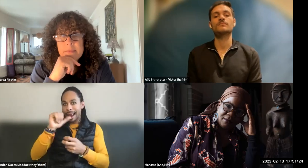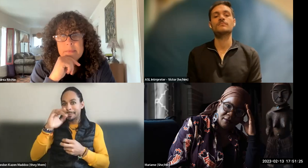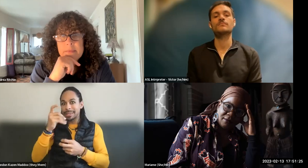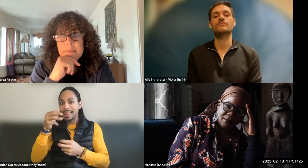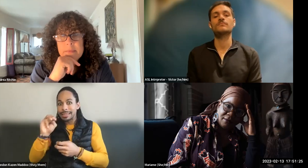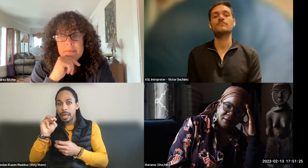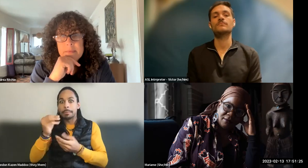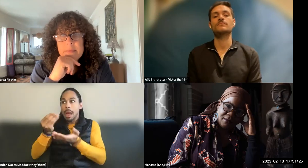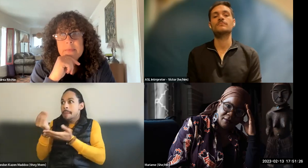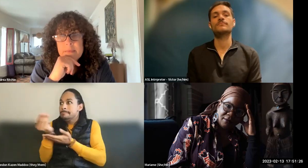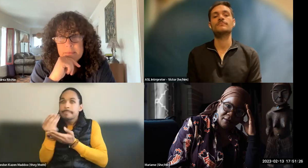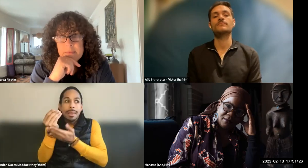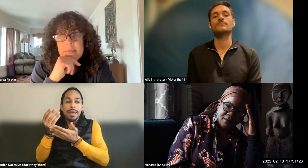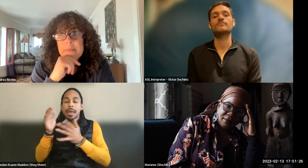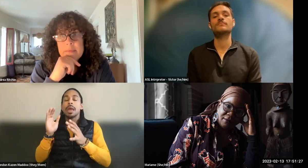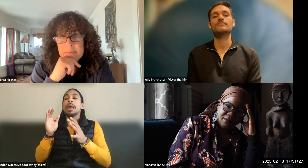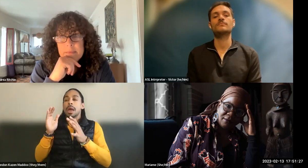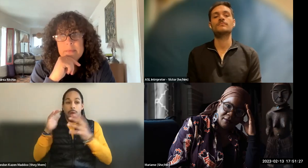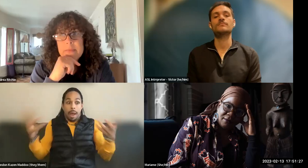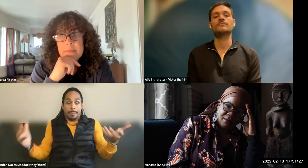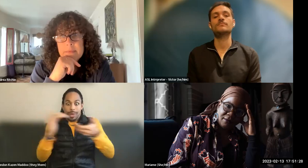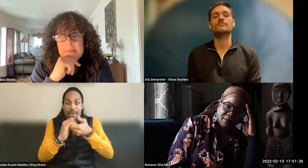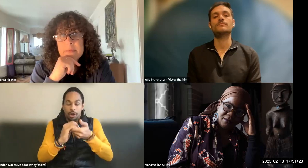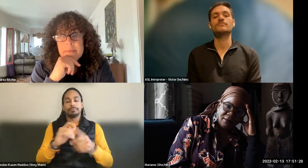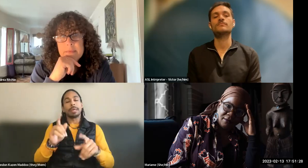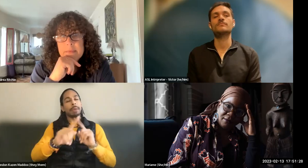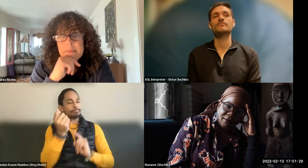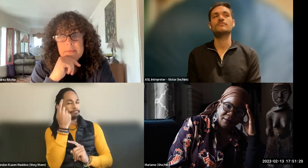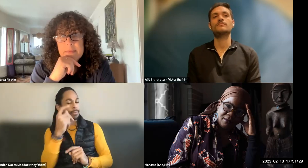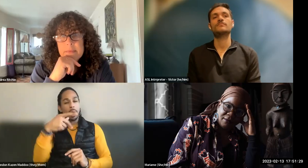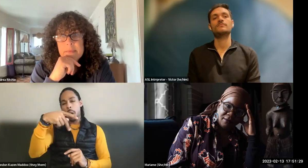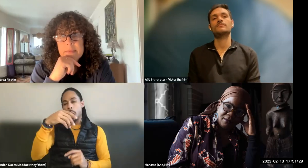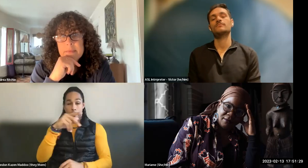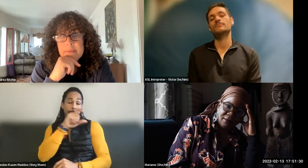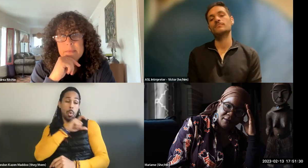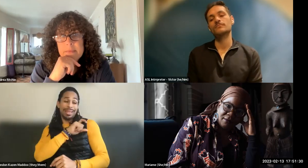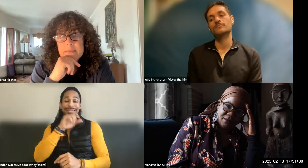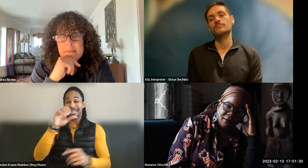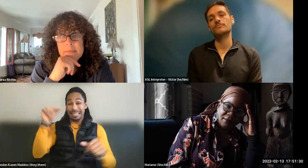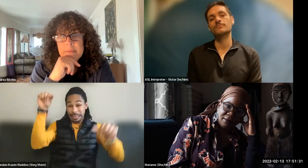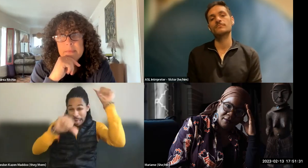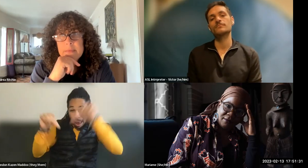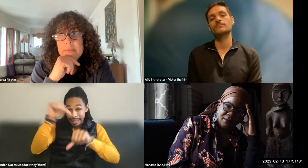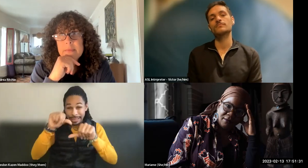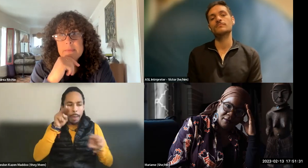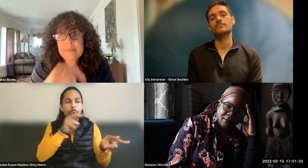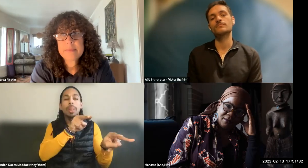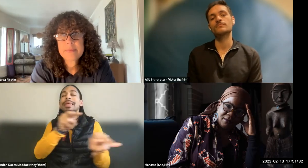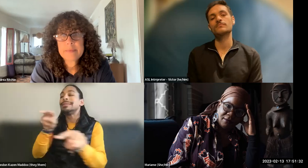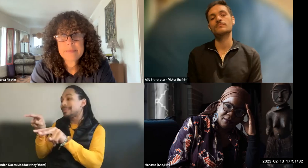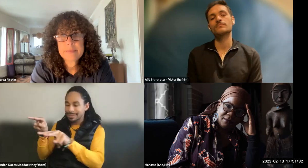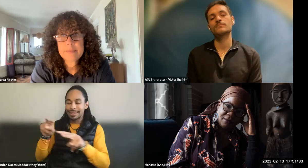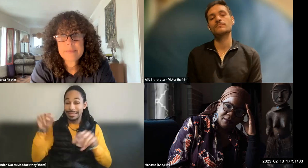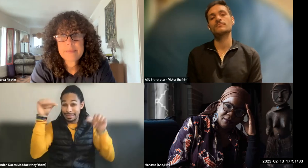quote unquote, police science, was one of the primary ways that the work of administering a government